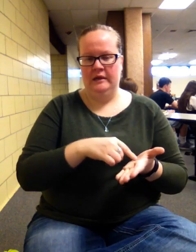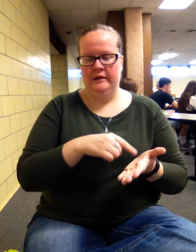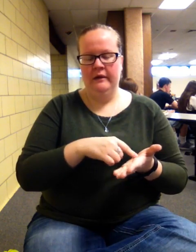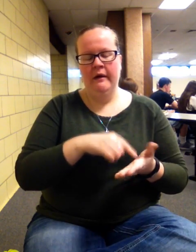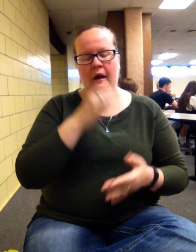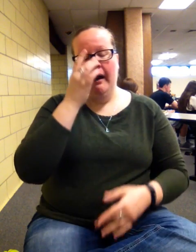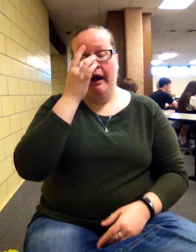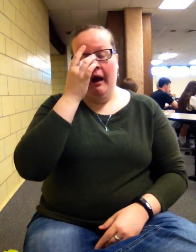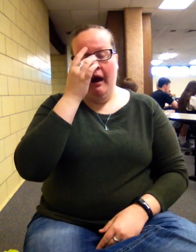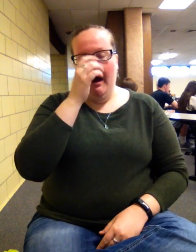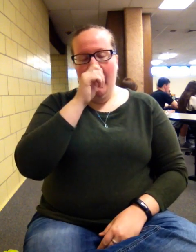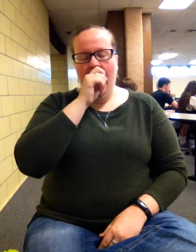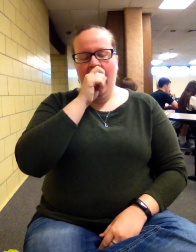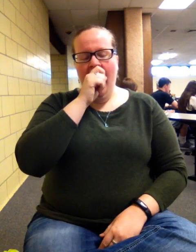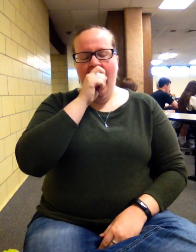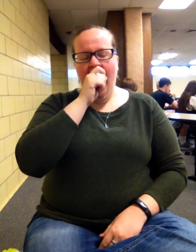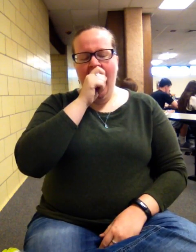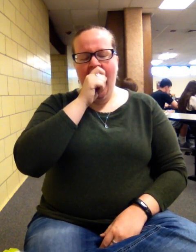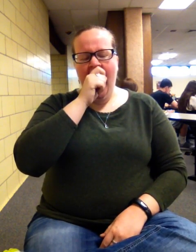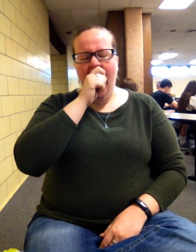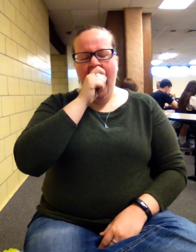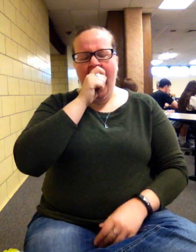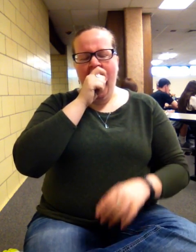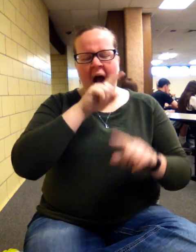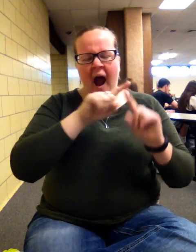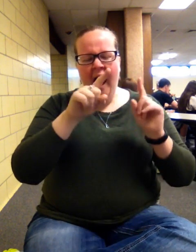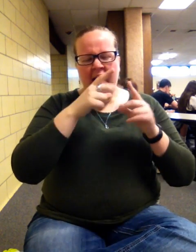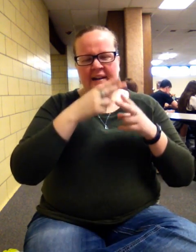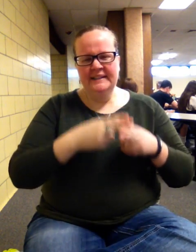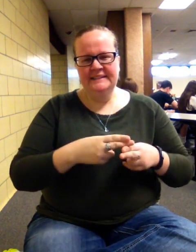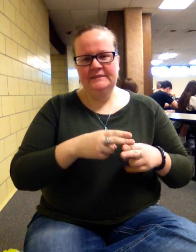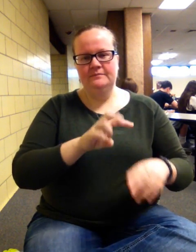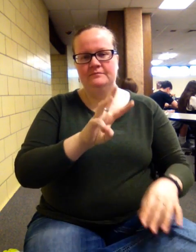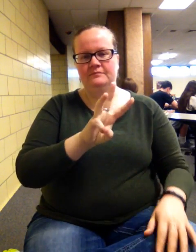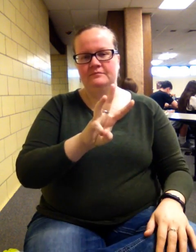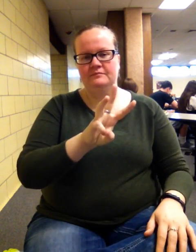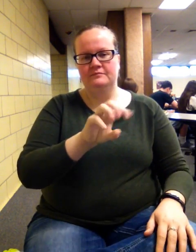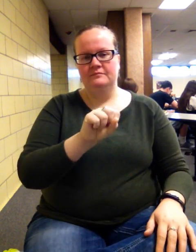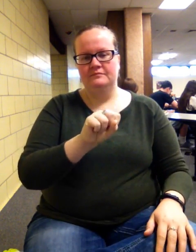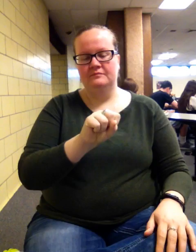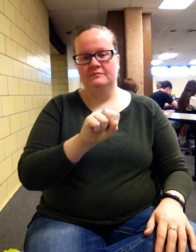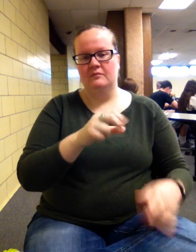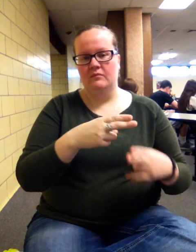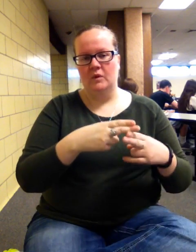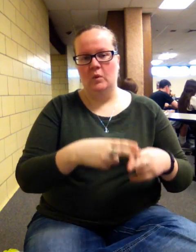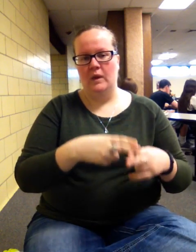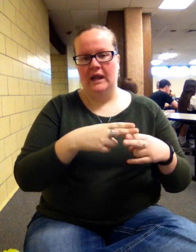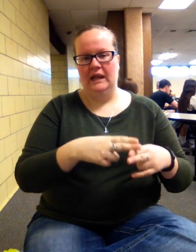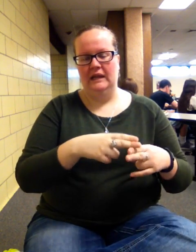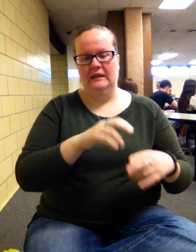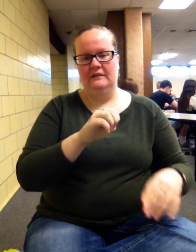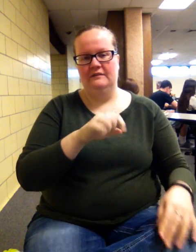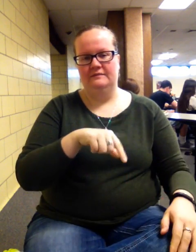But let's call it WS, so weight of equity. And then I'm going to call